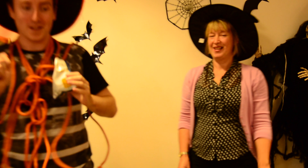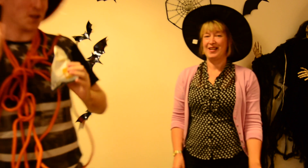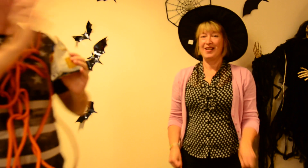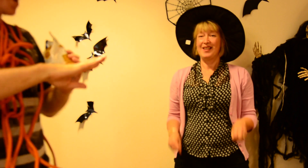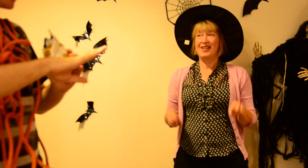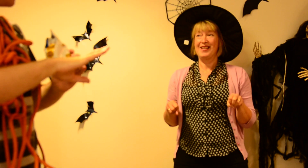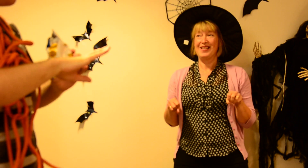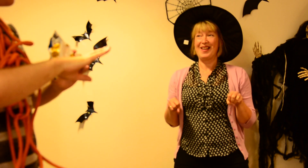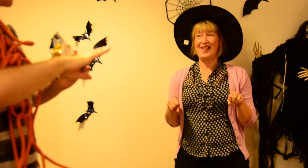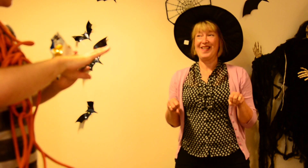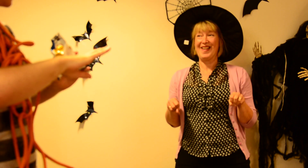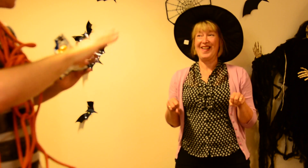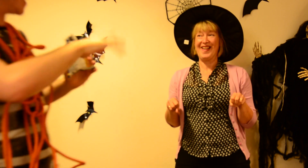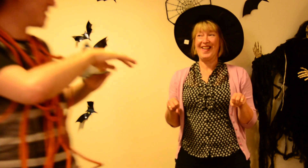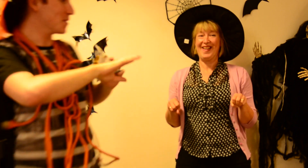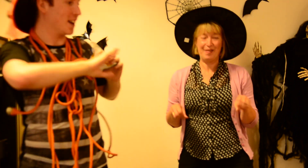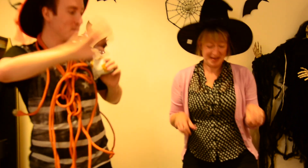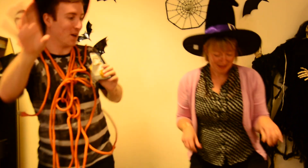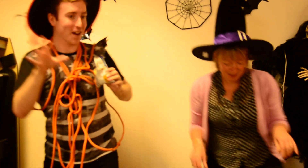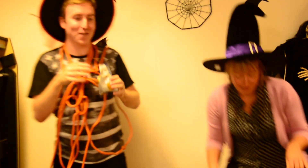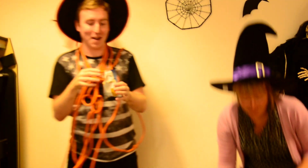Now you stay still. Yeah. You stay still till I'm totally off. Sorry, frame.